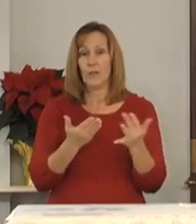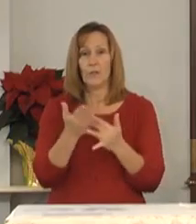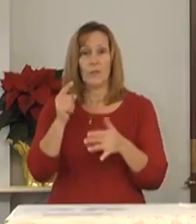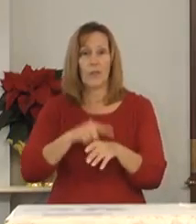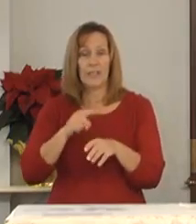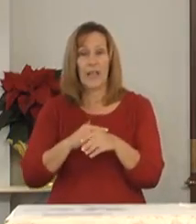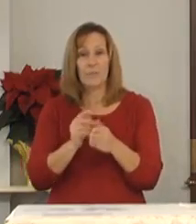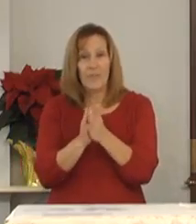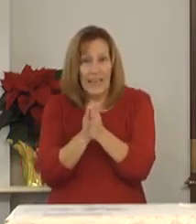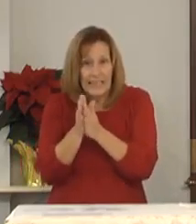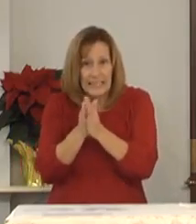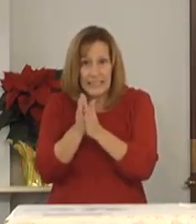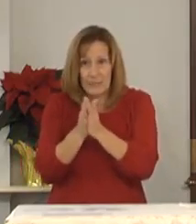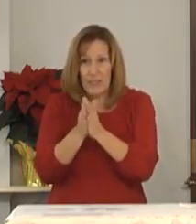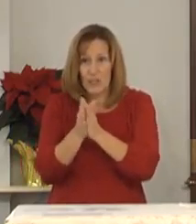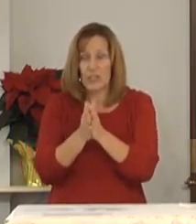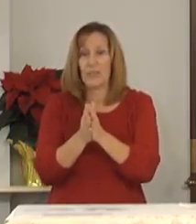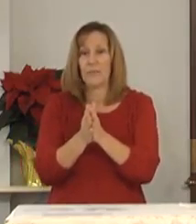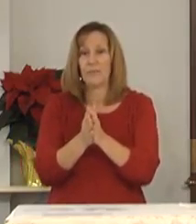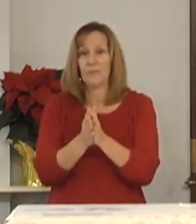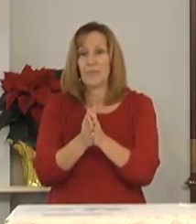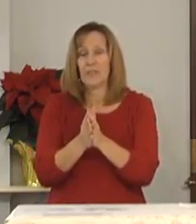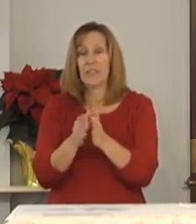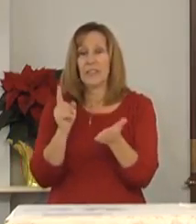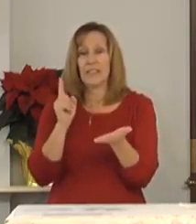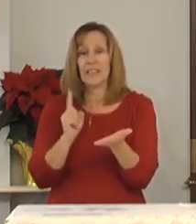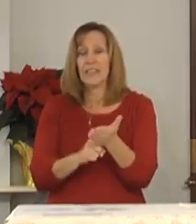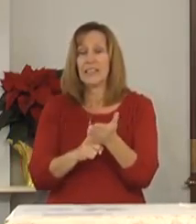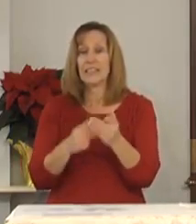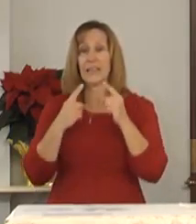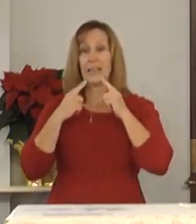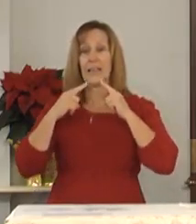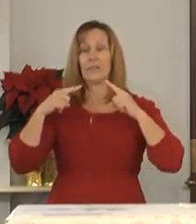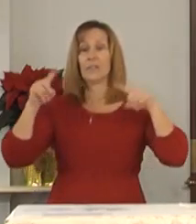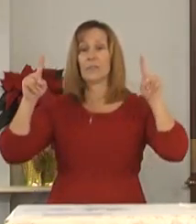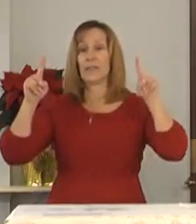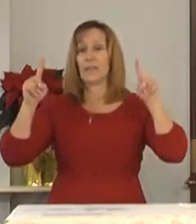time of anticipation to this announcement.